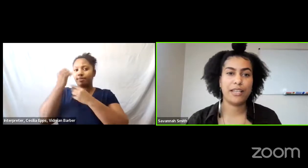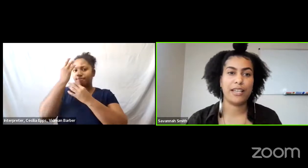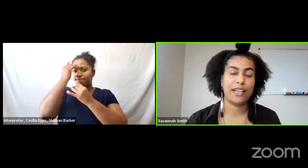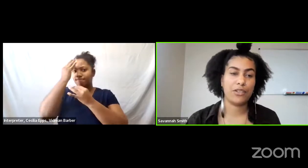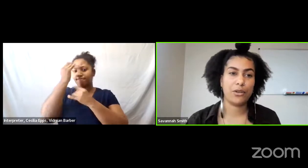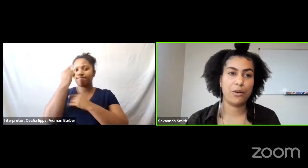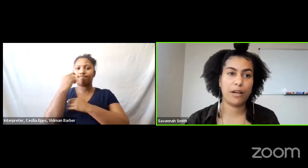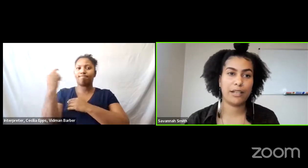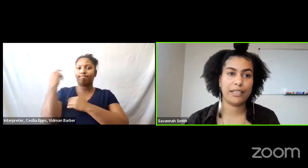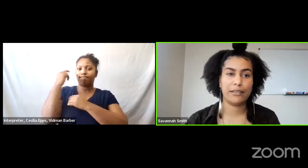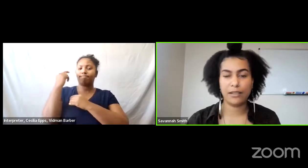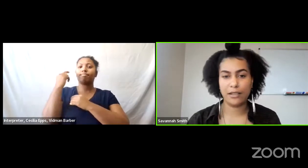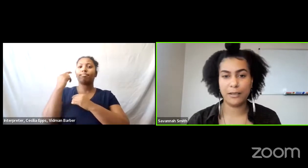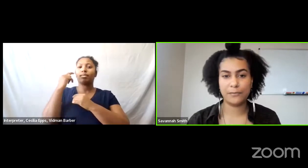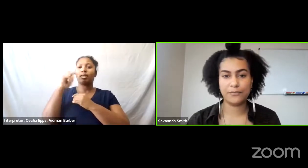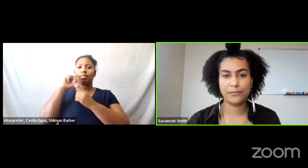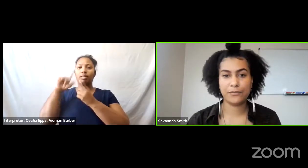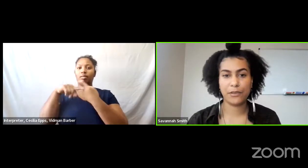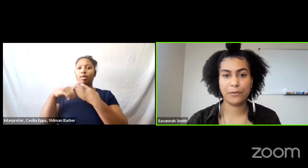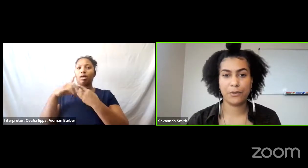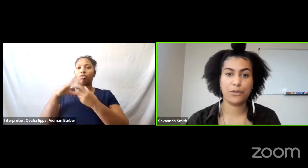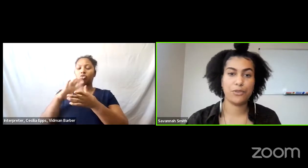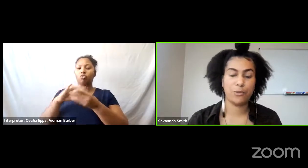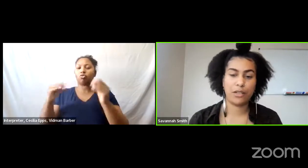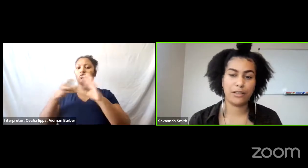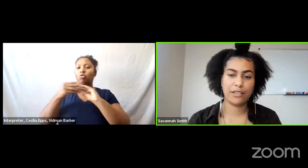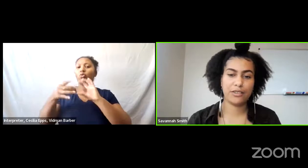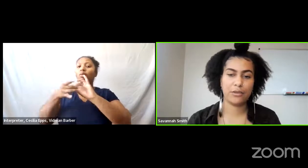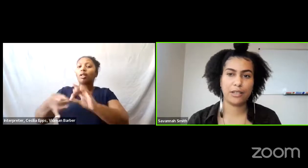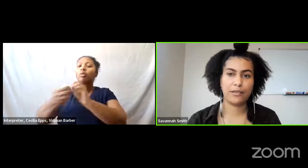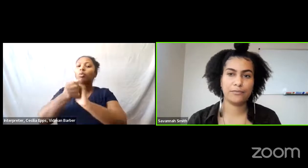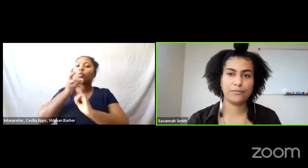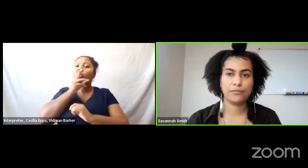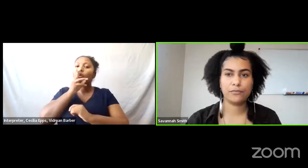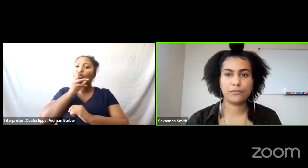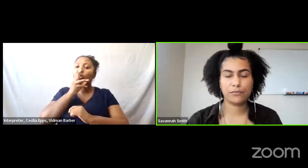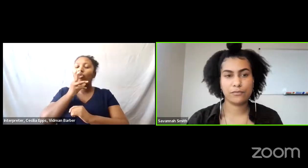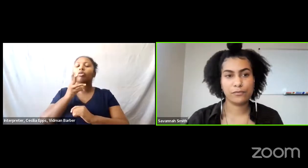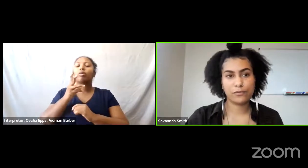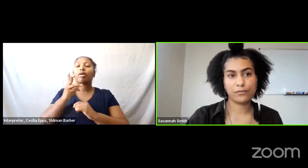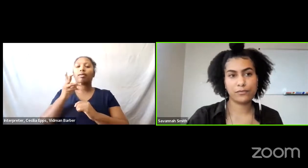feels in your own body for you to recall that story.